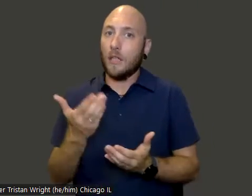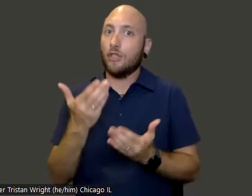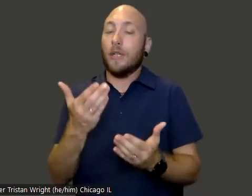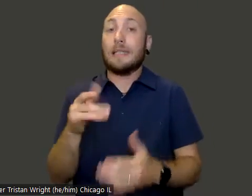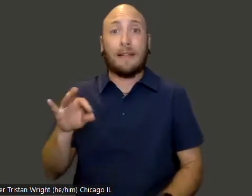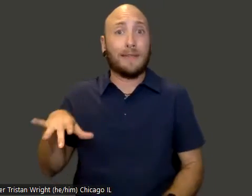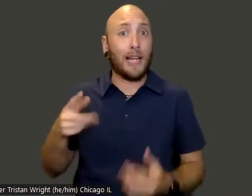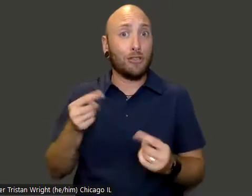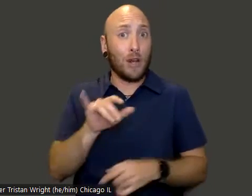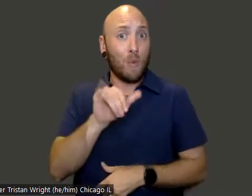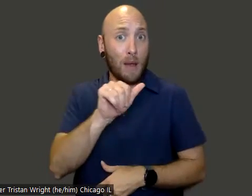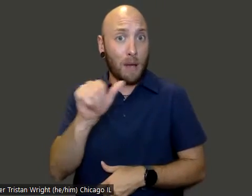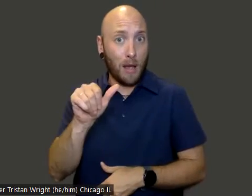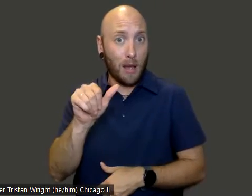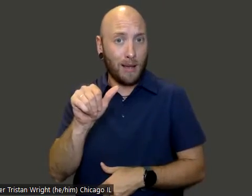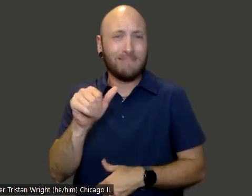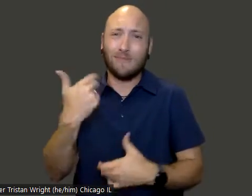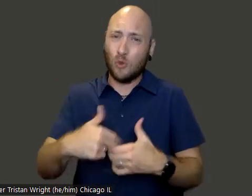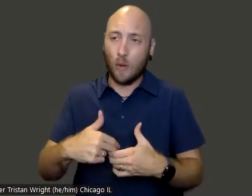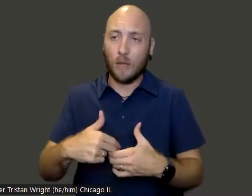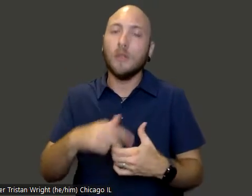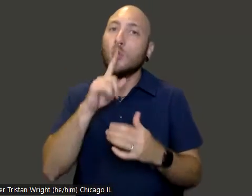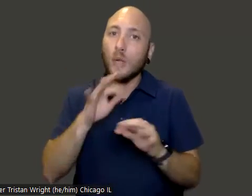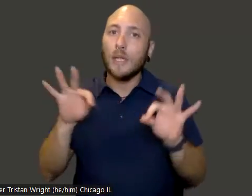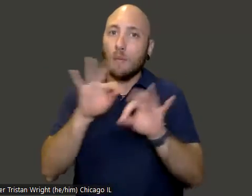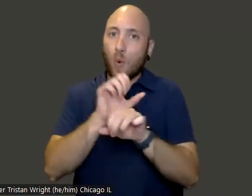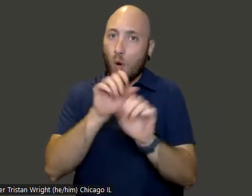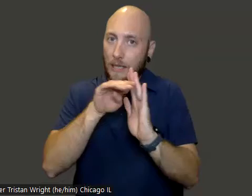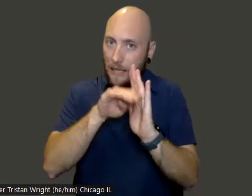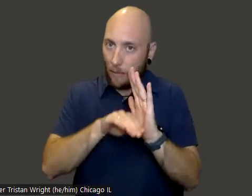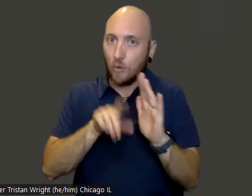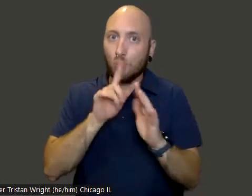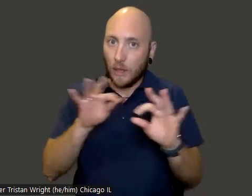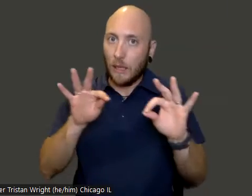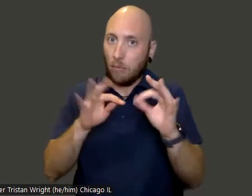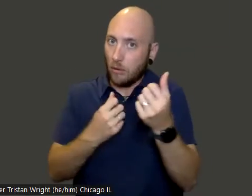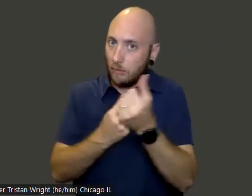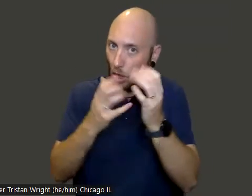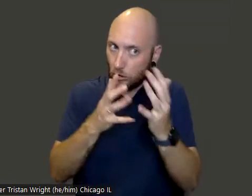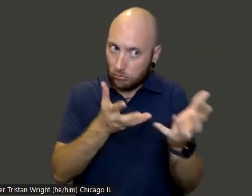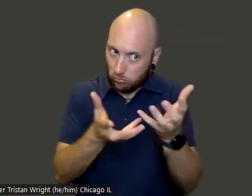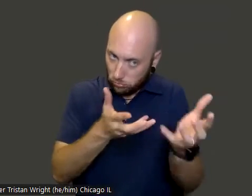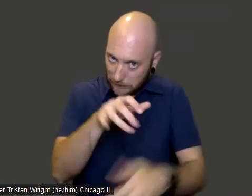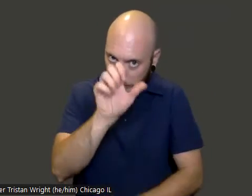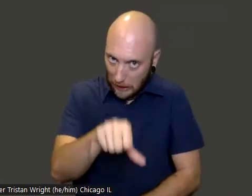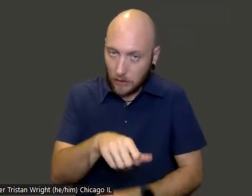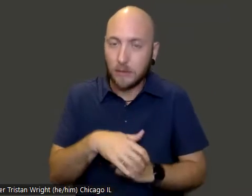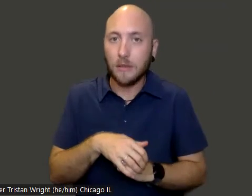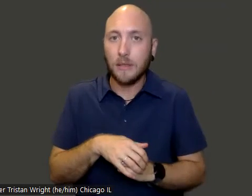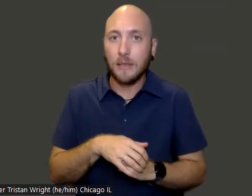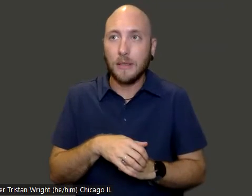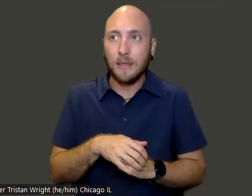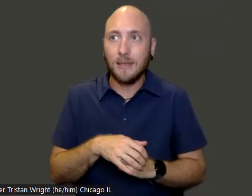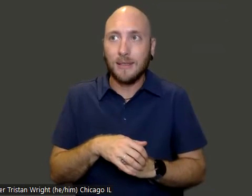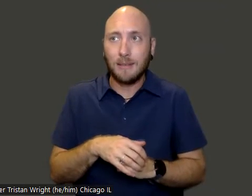stay in touch with your sponsor. It's rough. It's rough out there, but I wouldn't change it for the